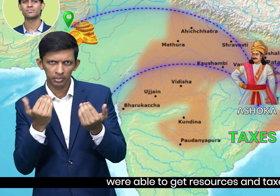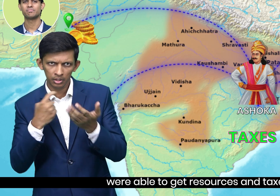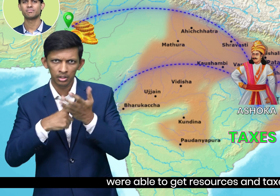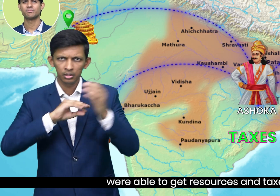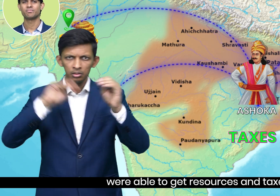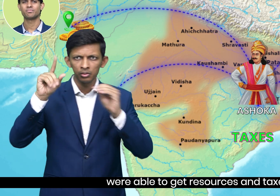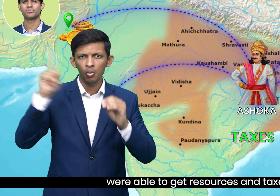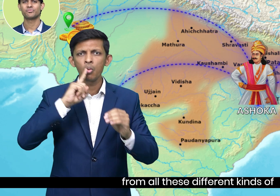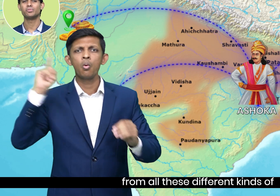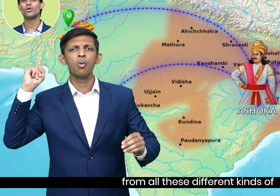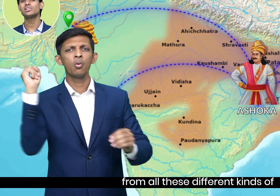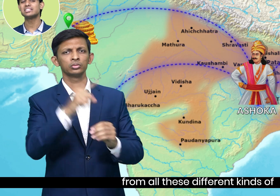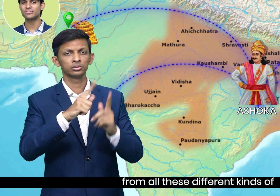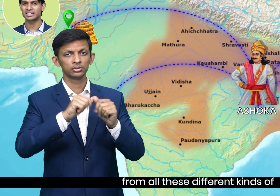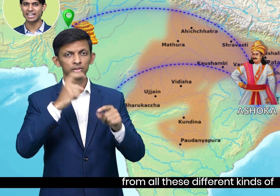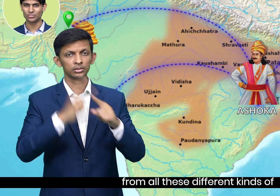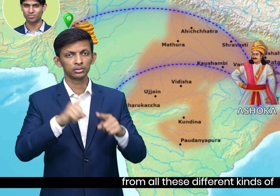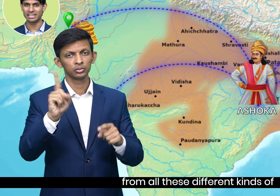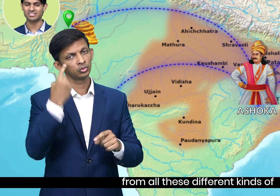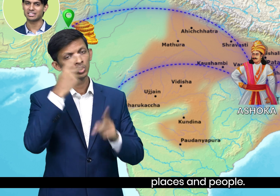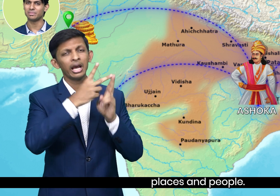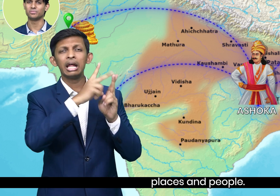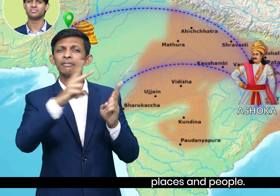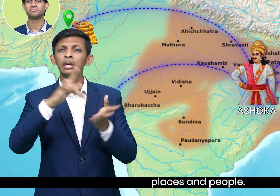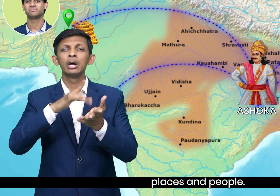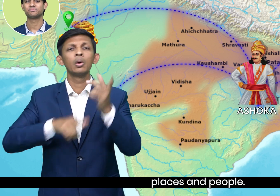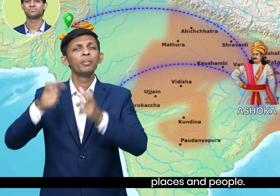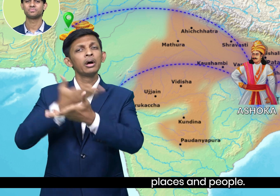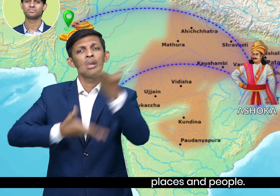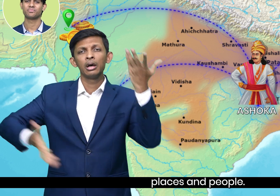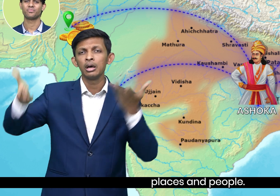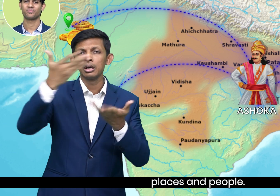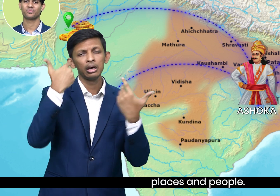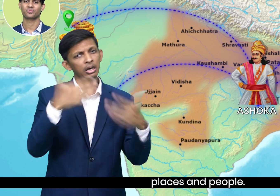taxes from all these different kinds of places and people.